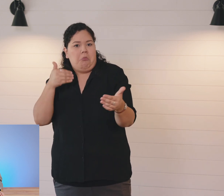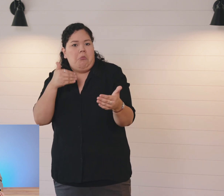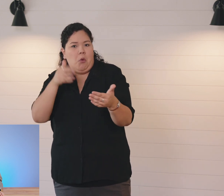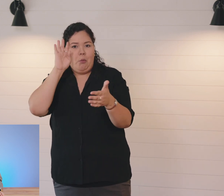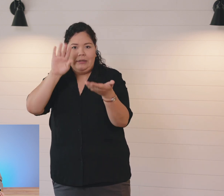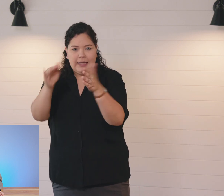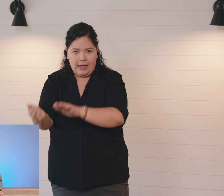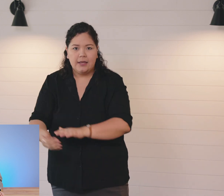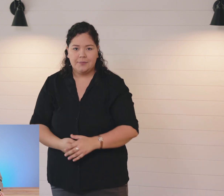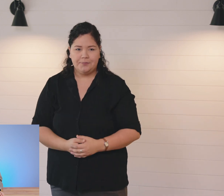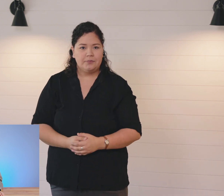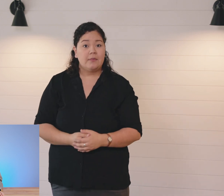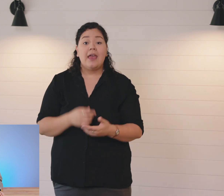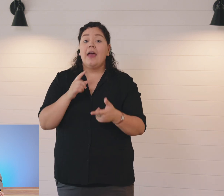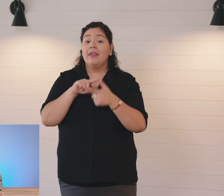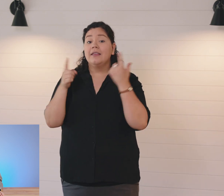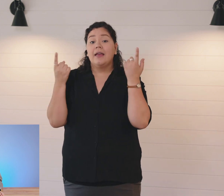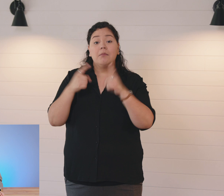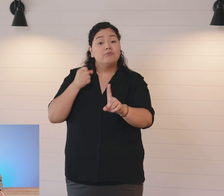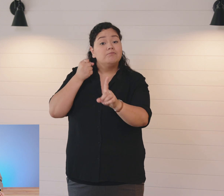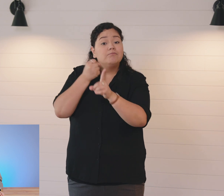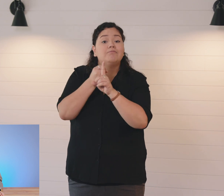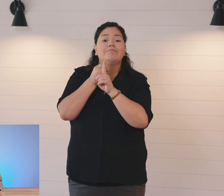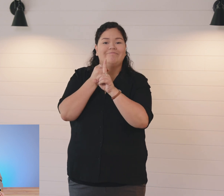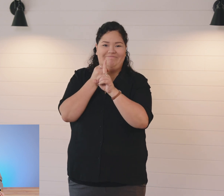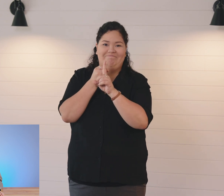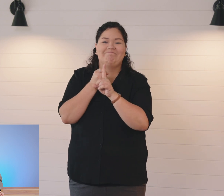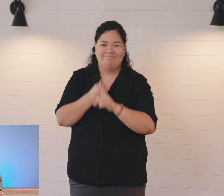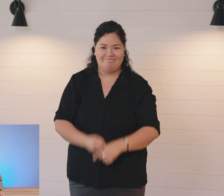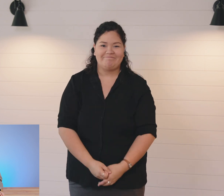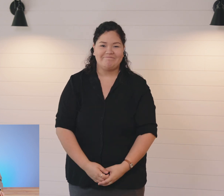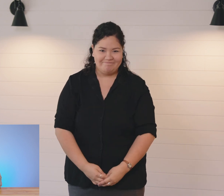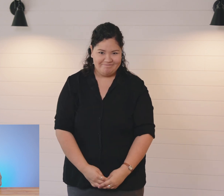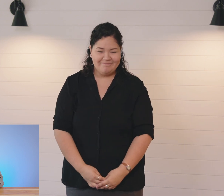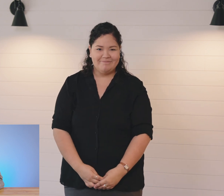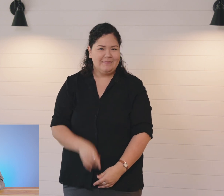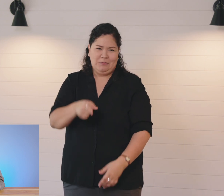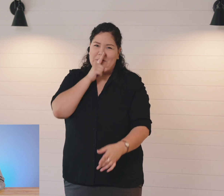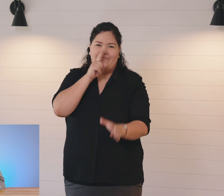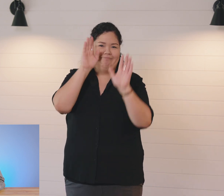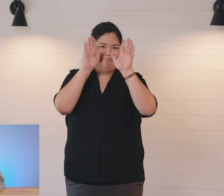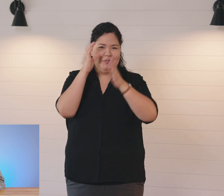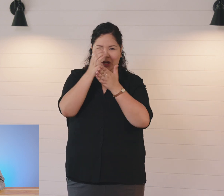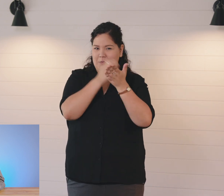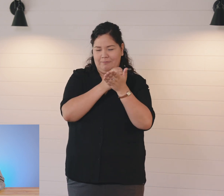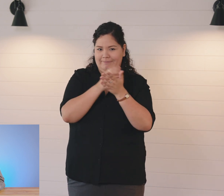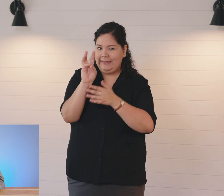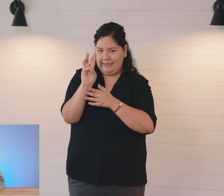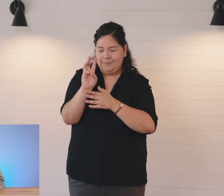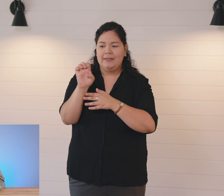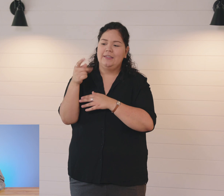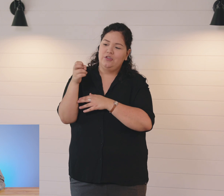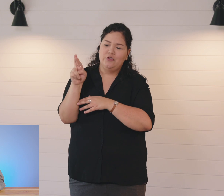they're going to die. And then, the turn. This is a great chapter, chapter 6.